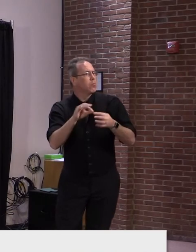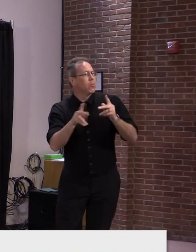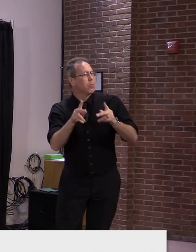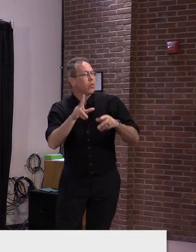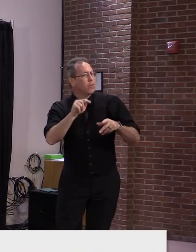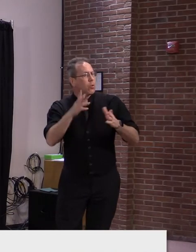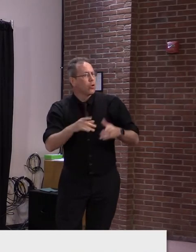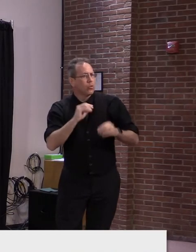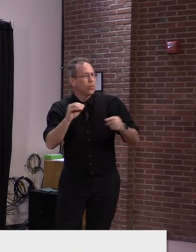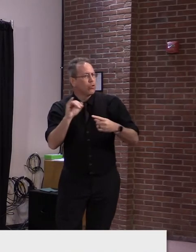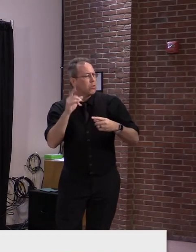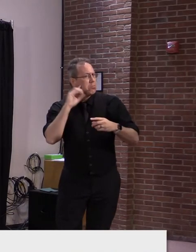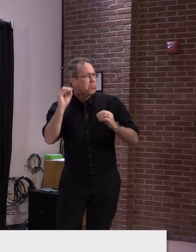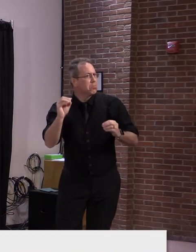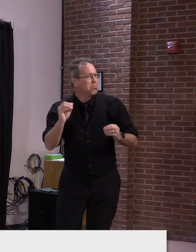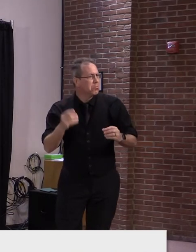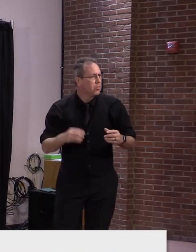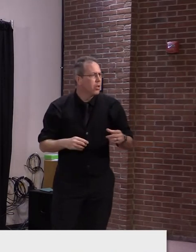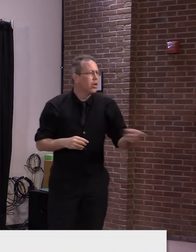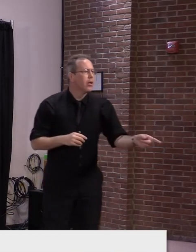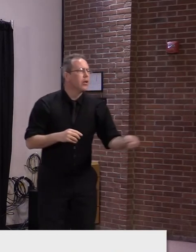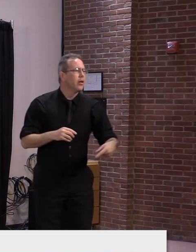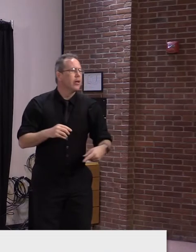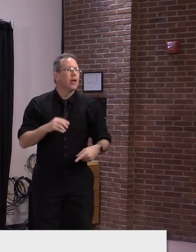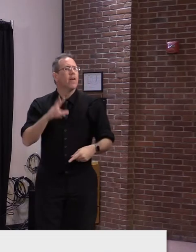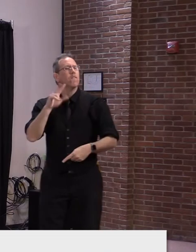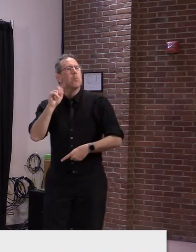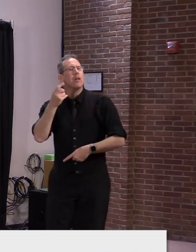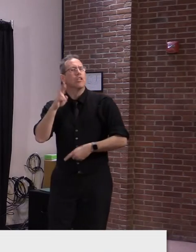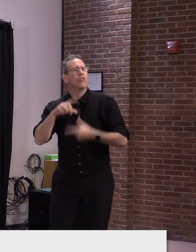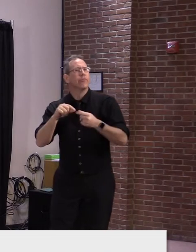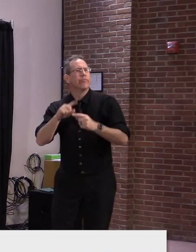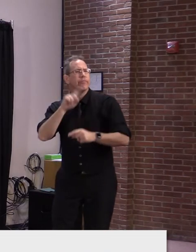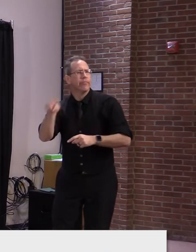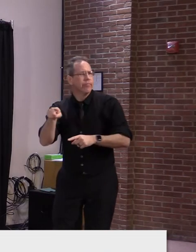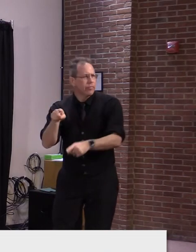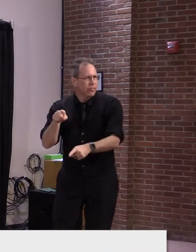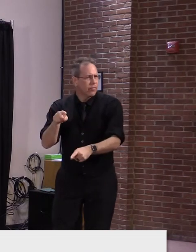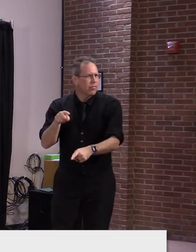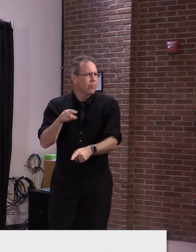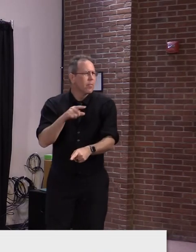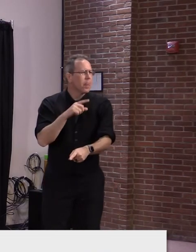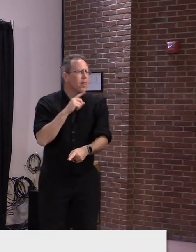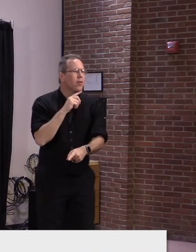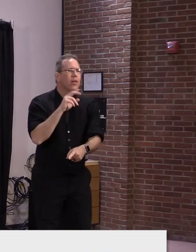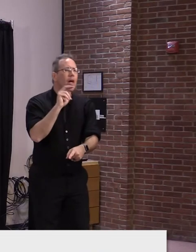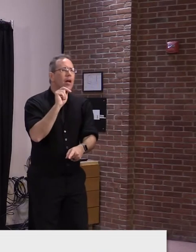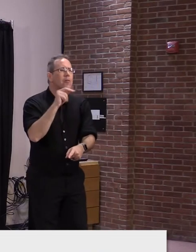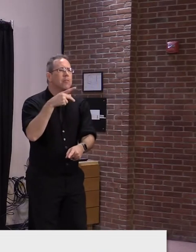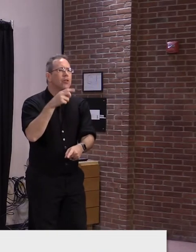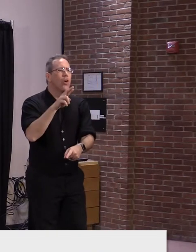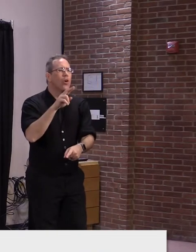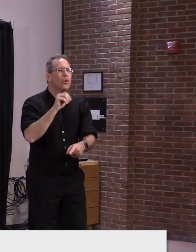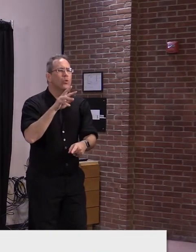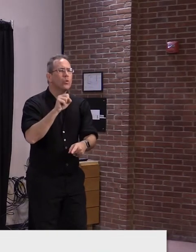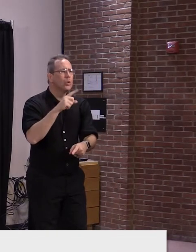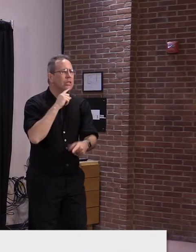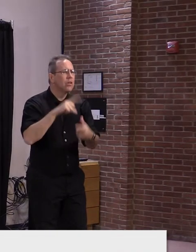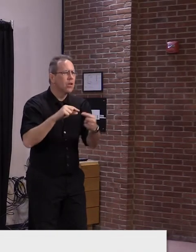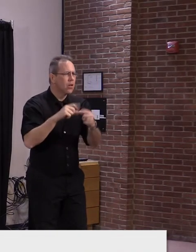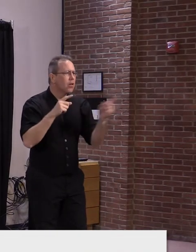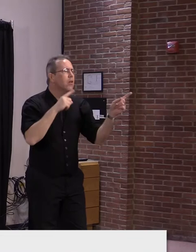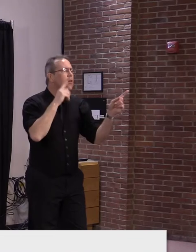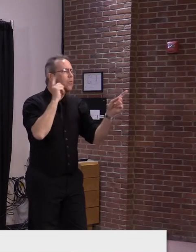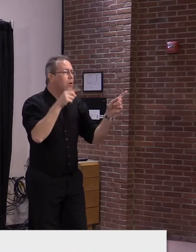that on the uninsured side. This is just per NPR. They tweeted recently, the White House this morning will have to wind down a program to test, treat, and